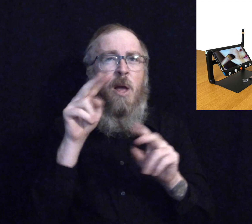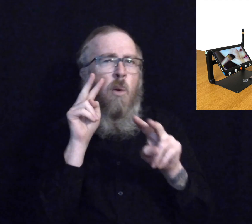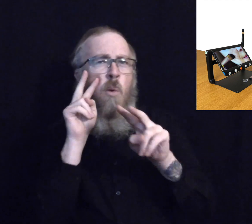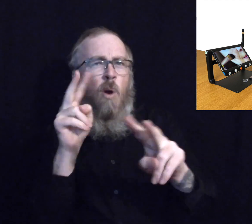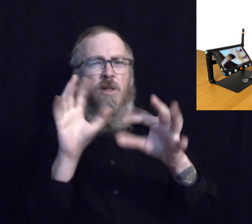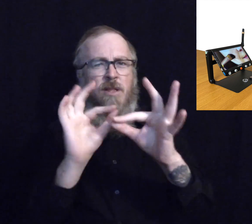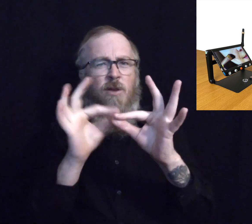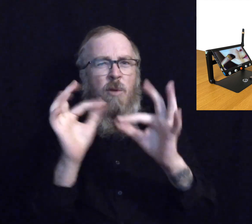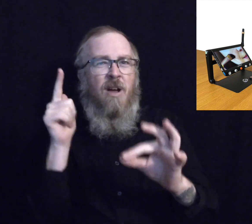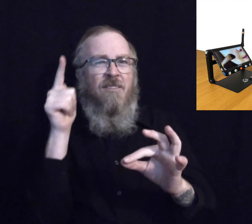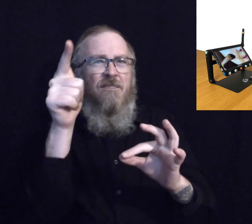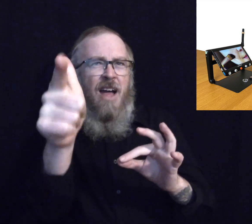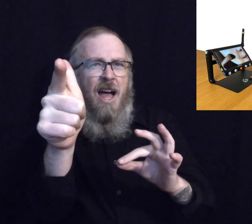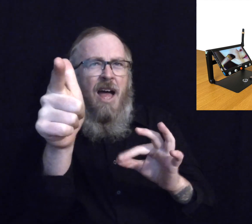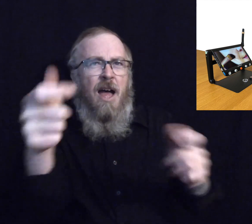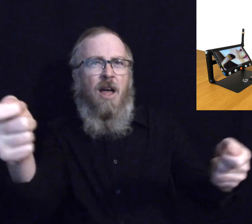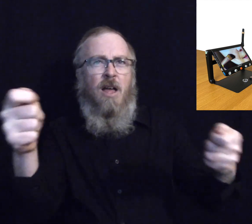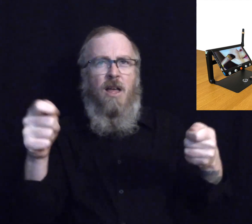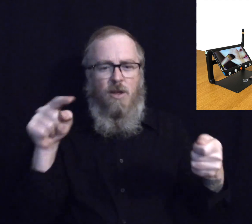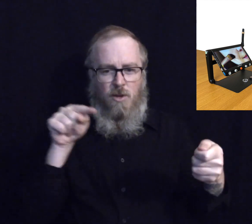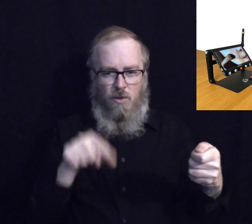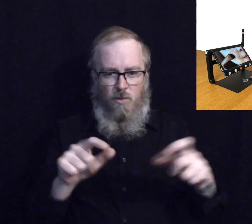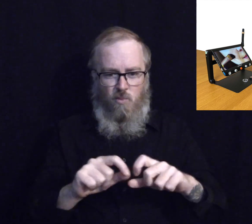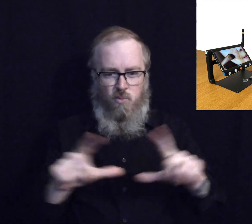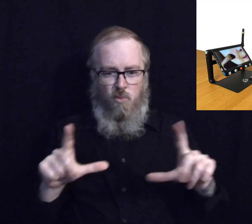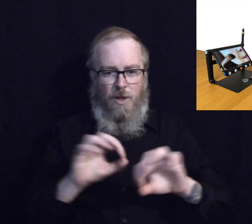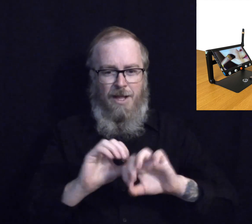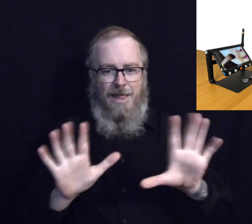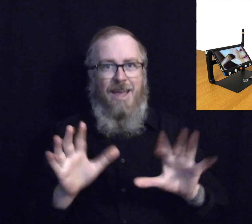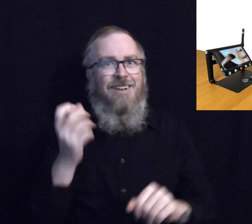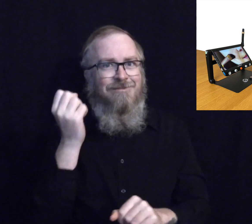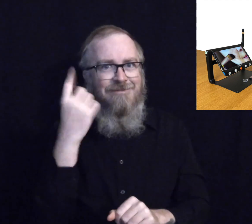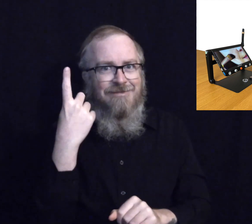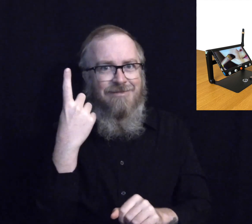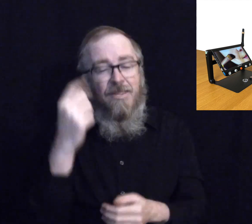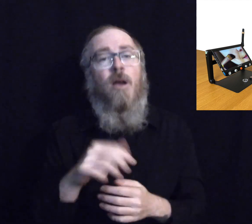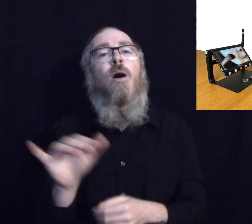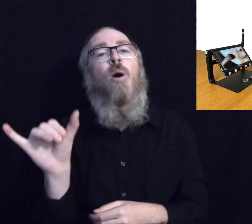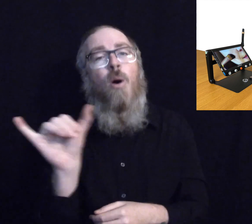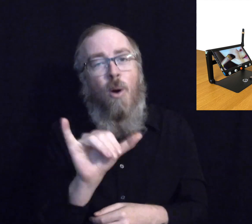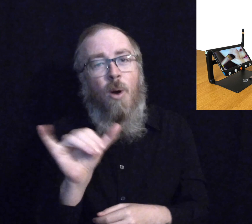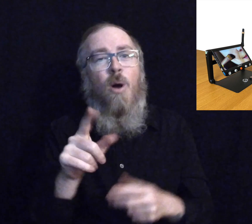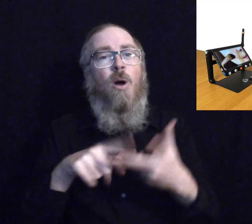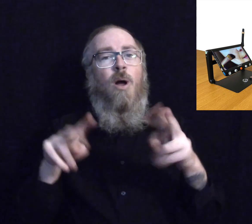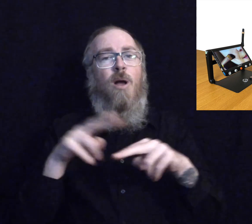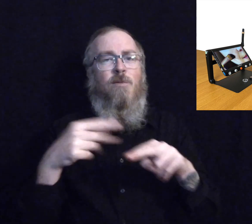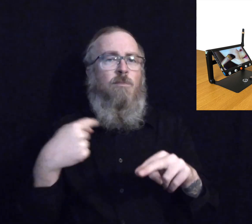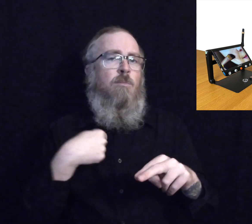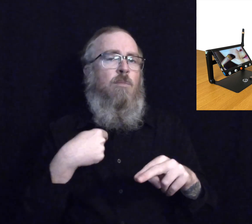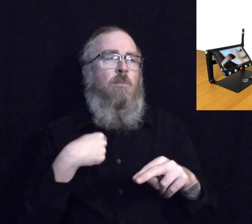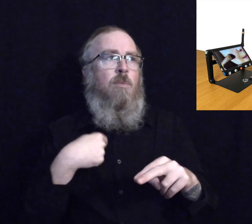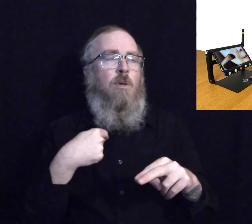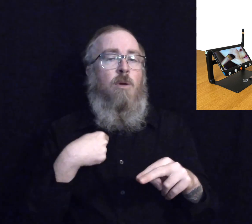on the screen. It's great for looking at an interpreter at distance, for example, or if you're doing something like